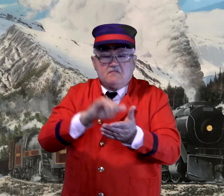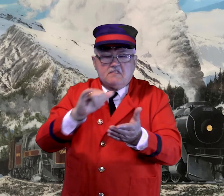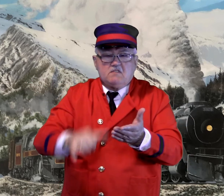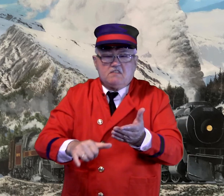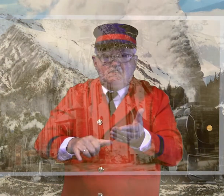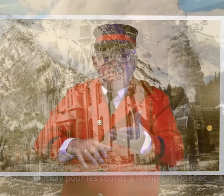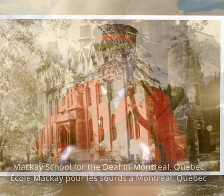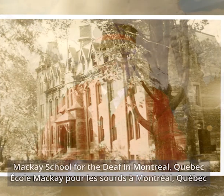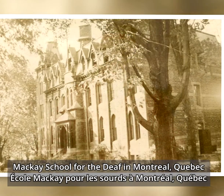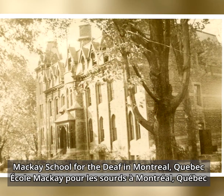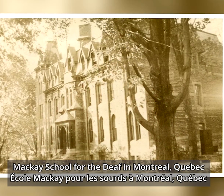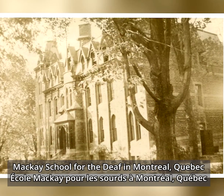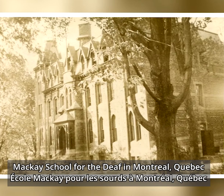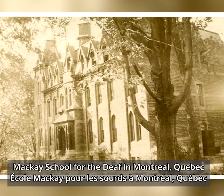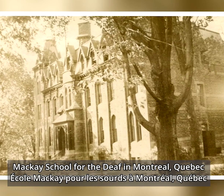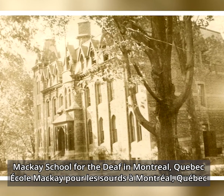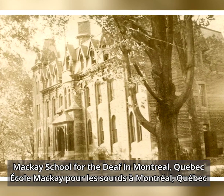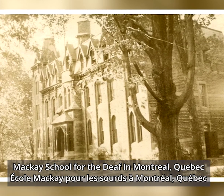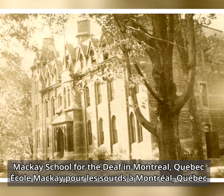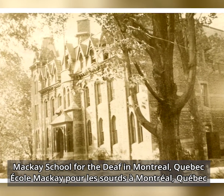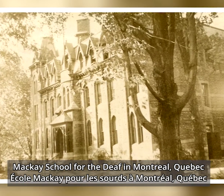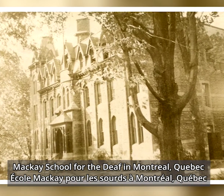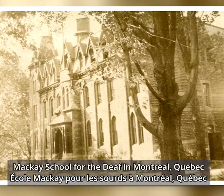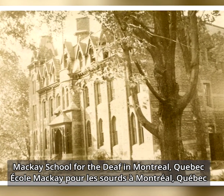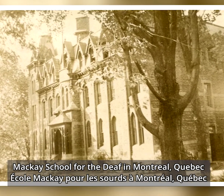in Montreal, known as the Mackay Institution.